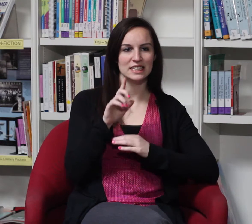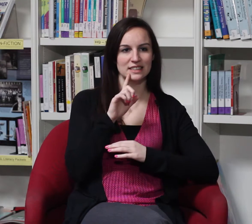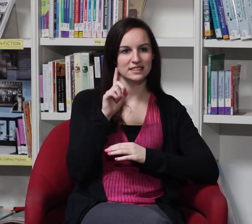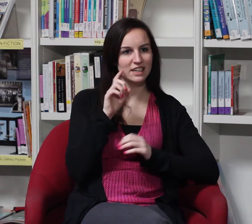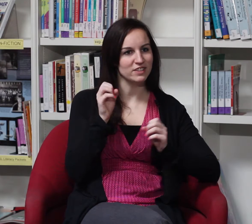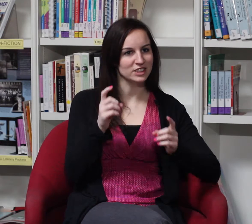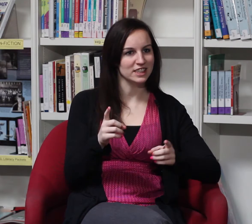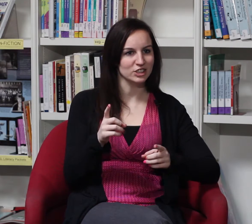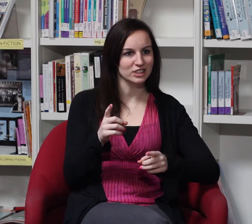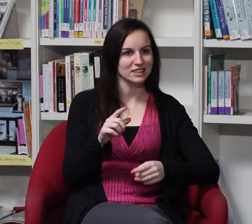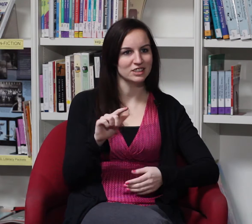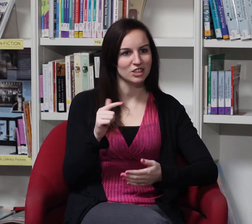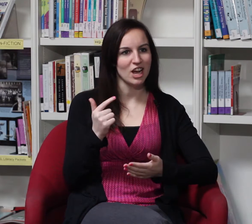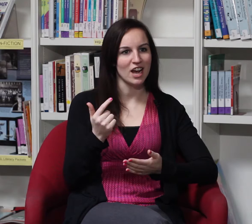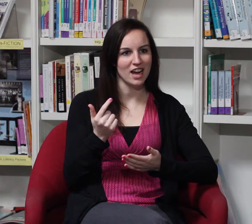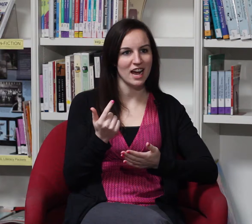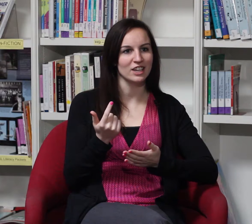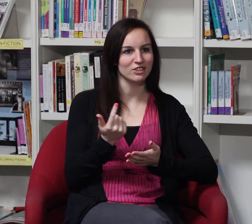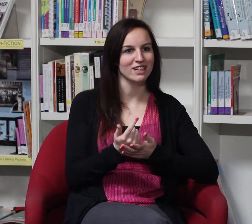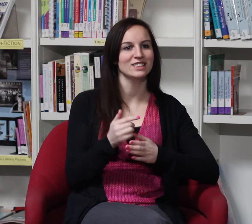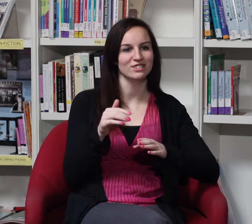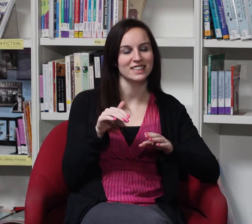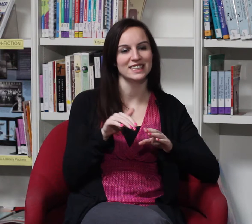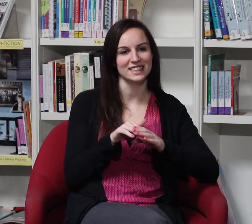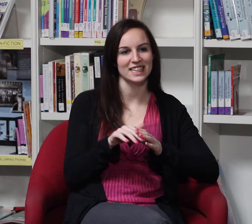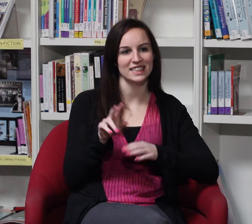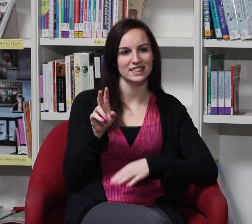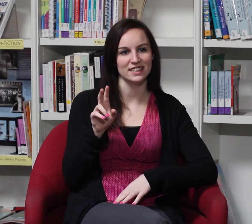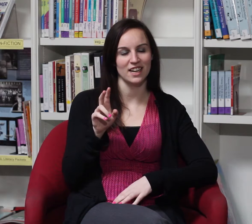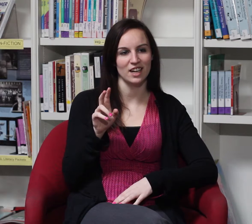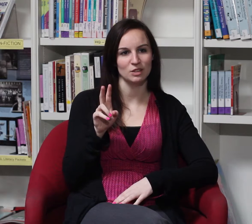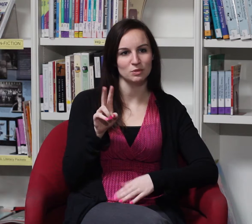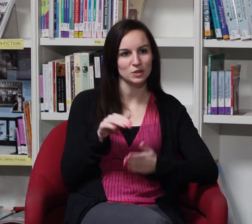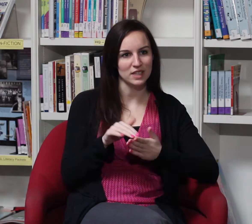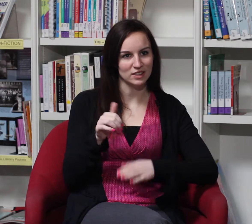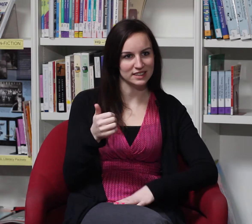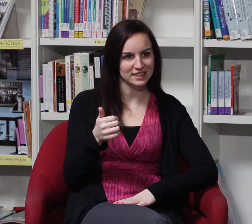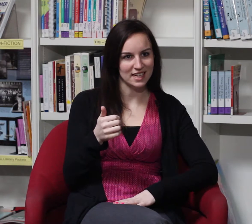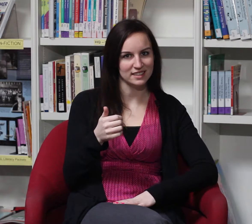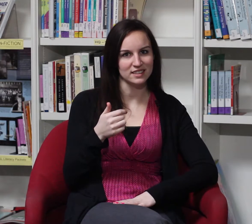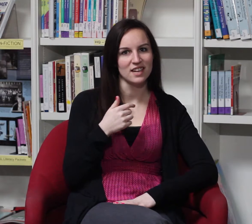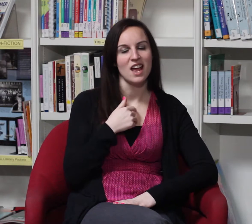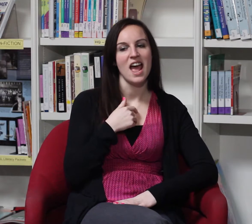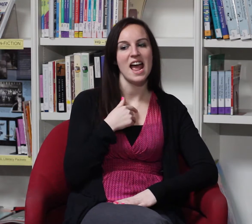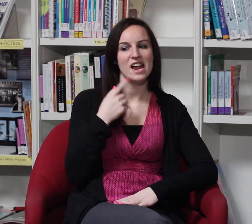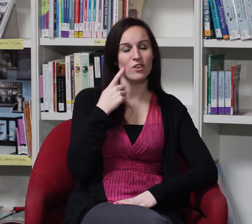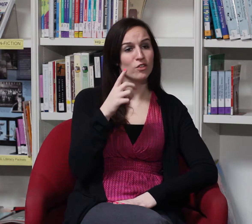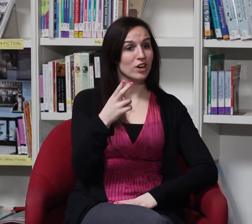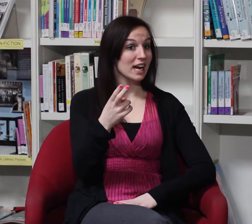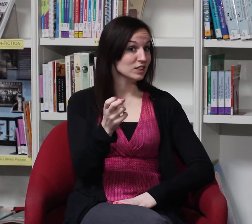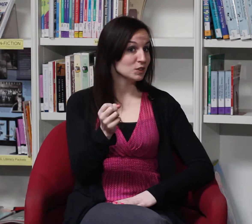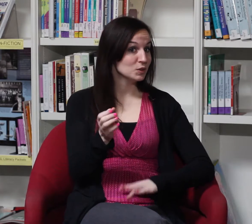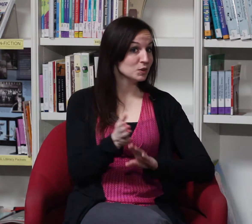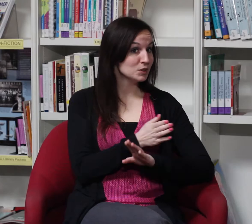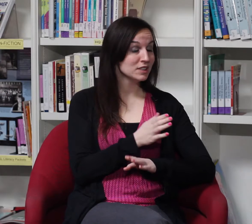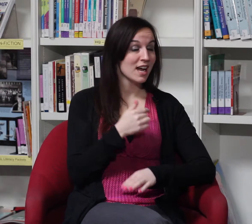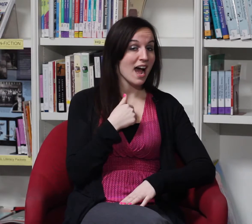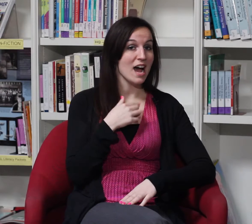in Advocacy. I graduated in 2010, and for high school I